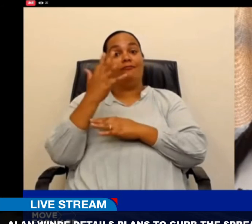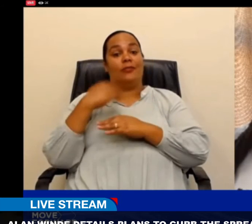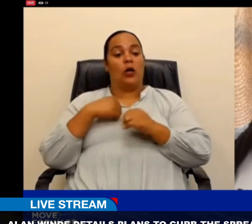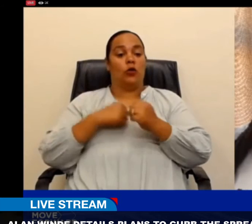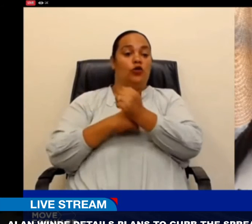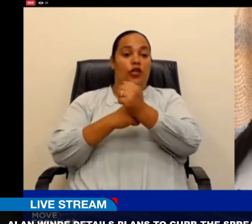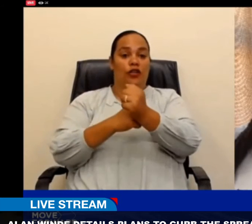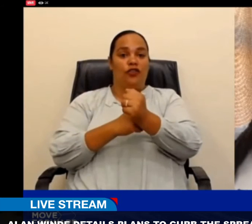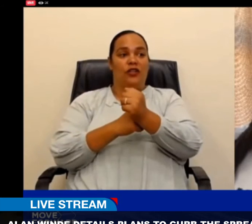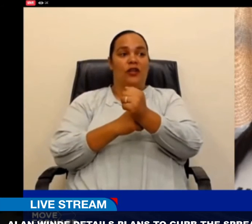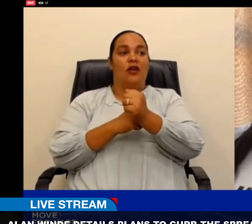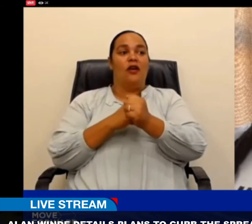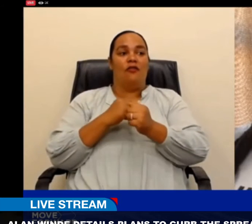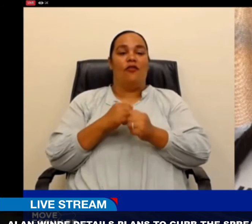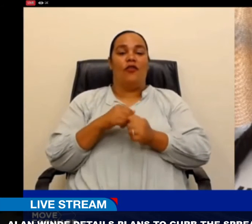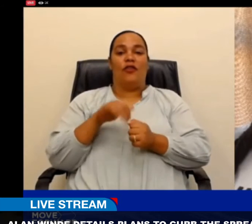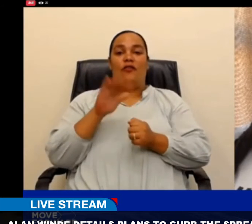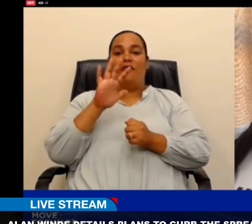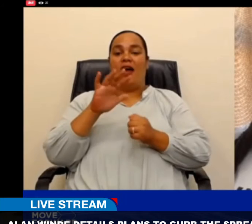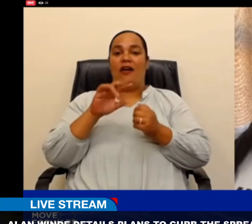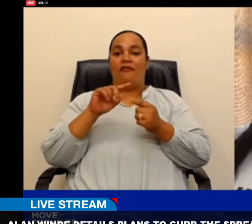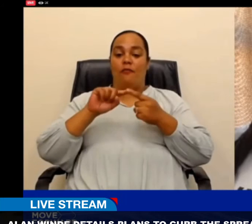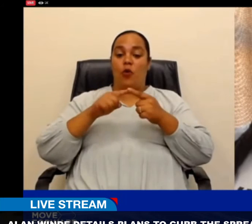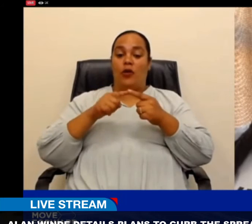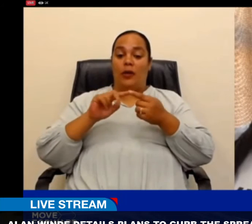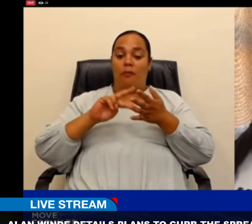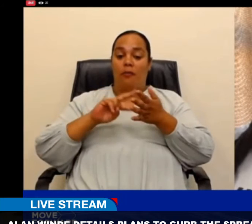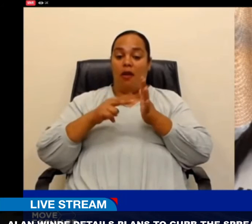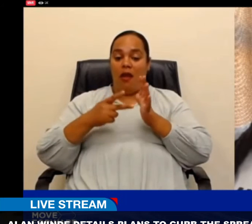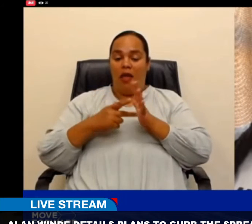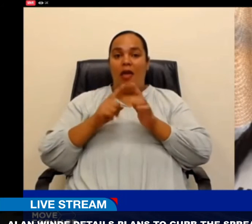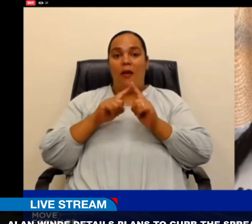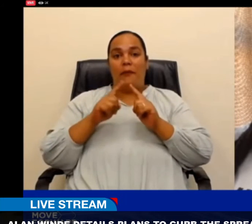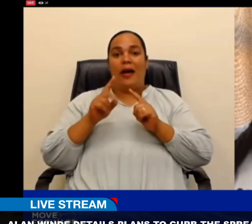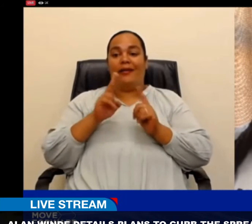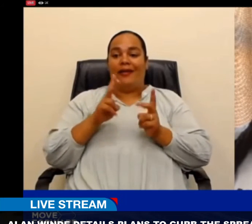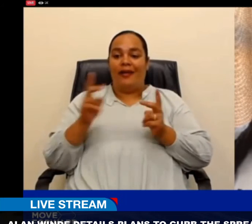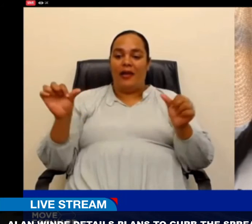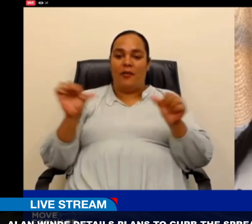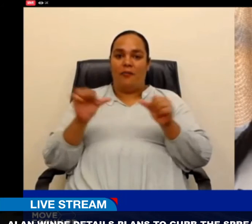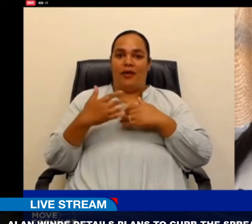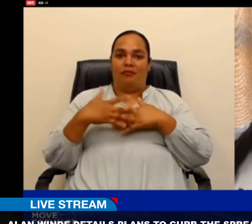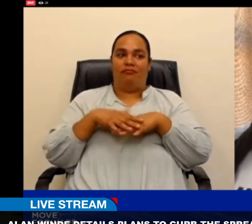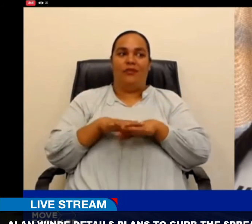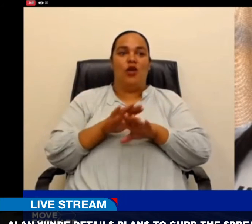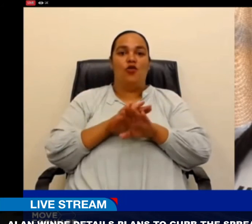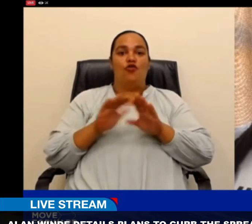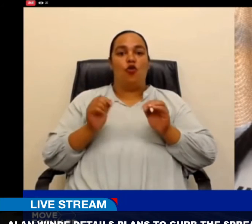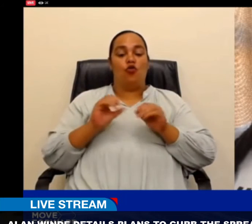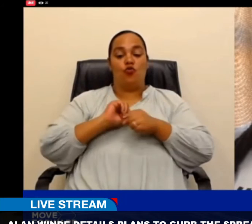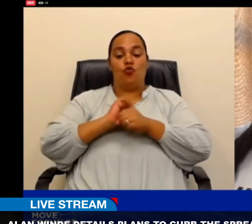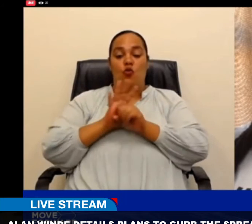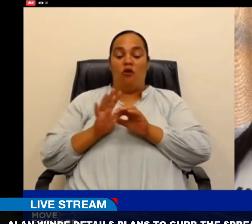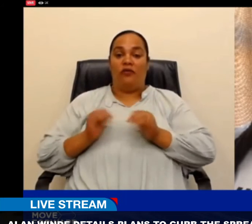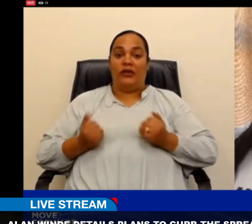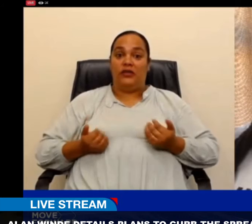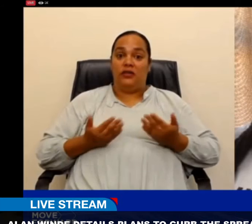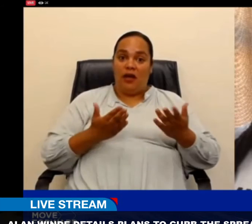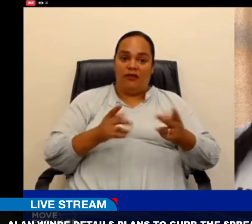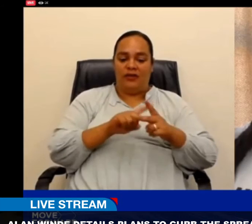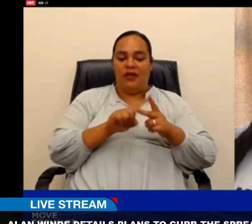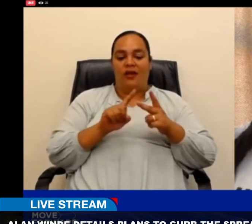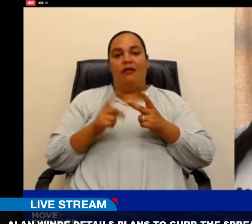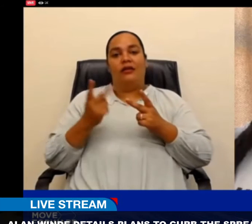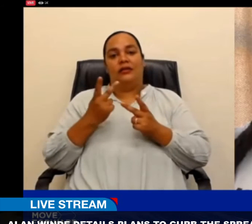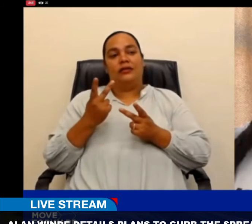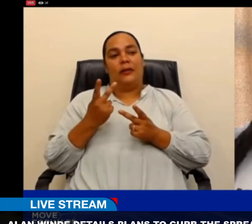of the 5-point plan, you'll find that the reintroduction of the non-COVID services and also the state of